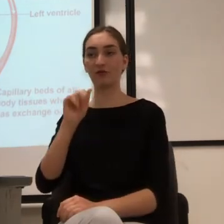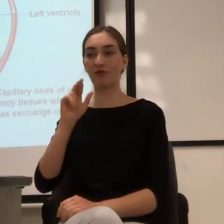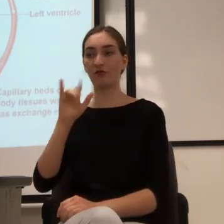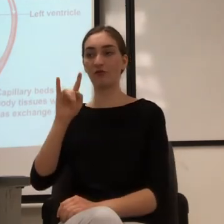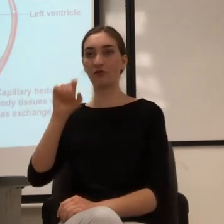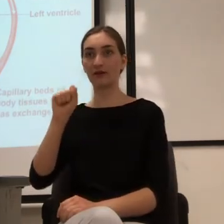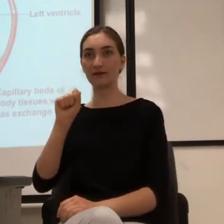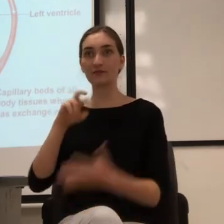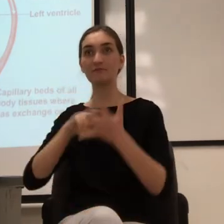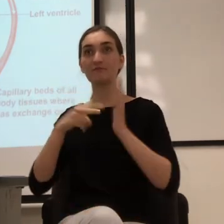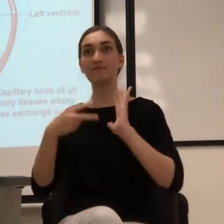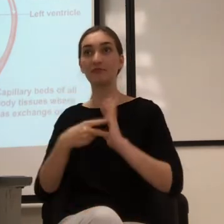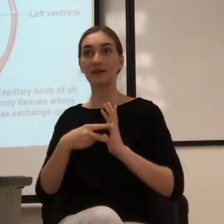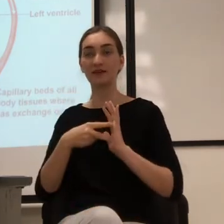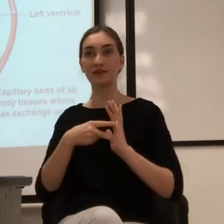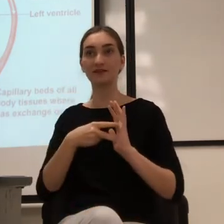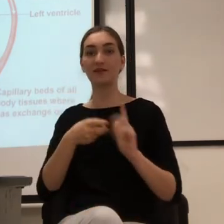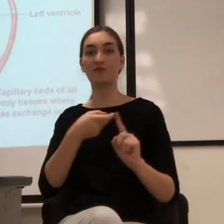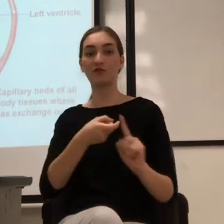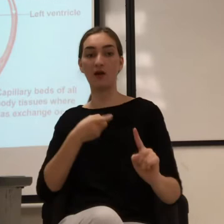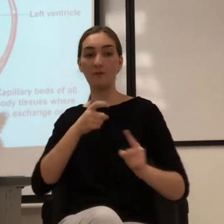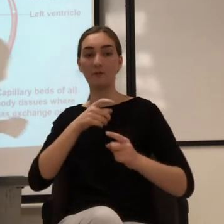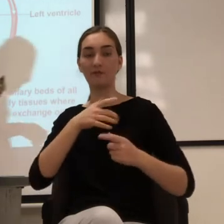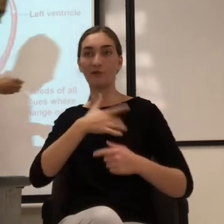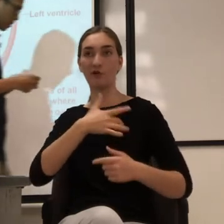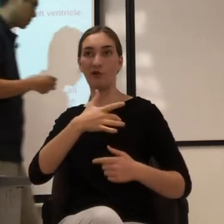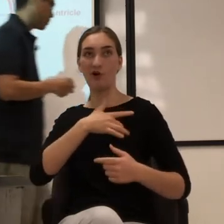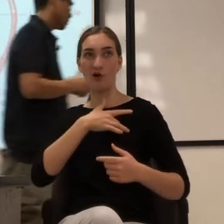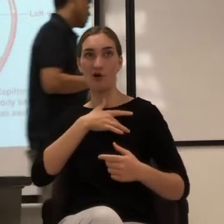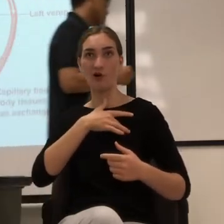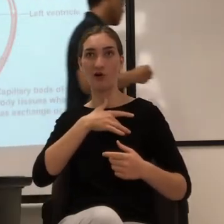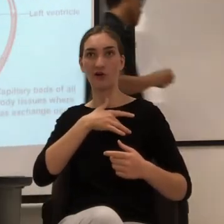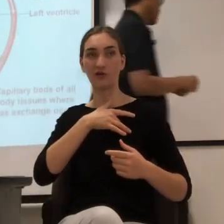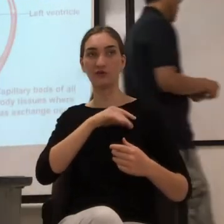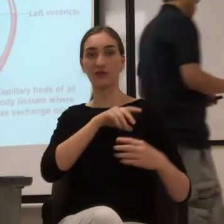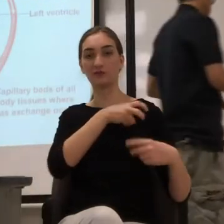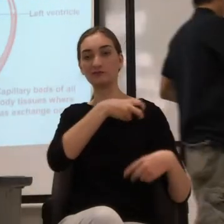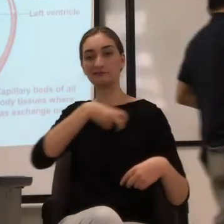lungs to get oxygen. Let me write that down.